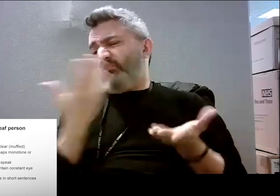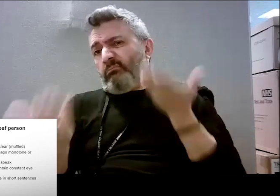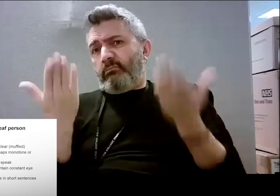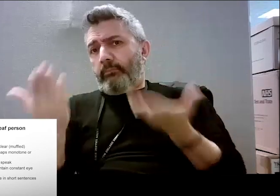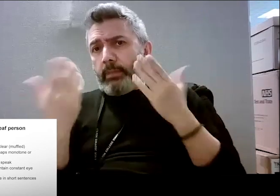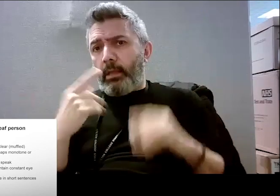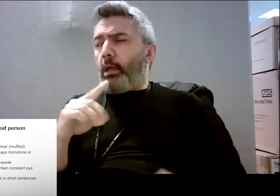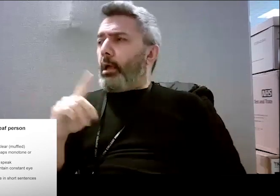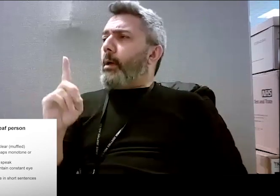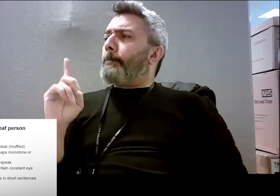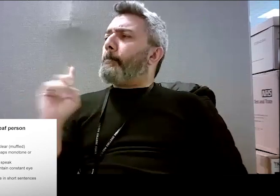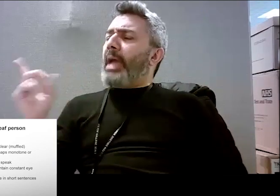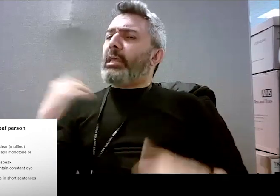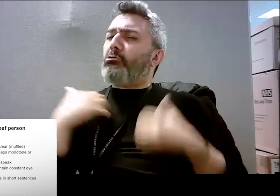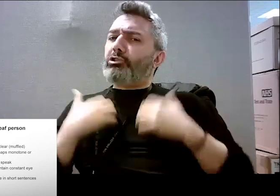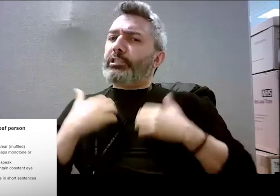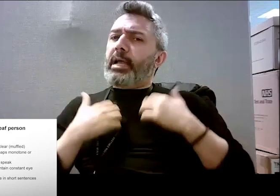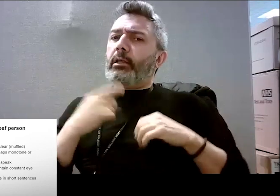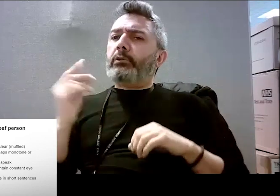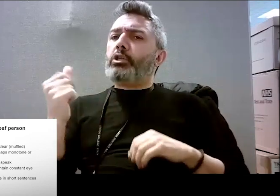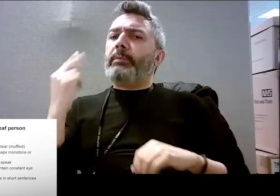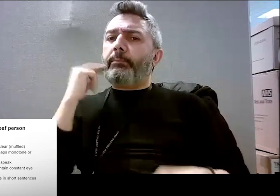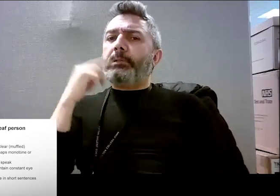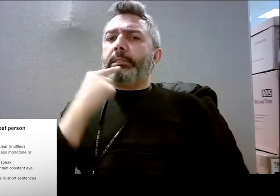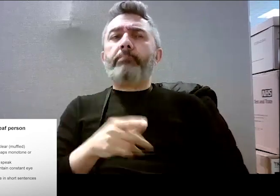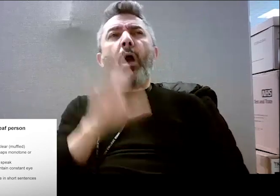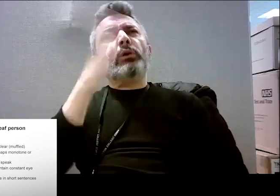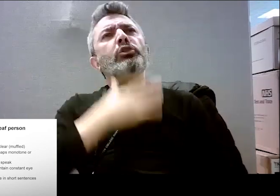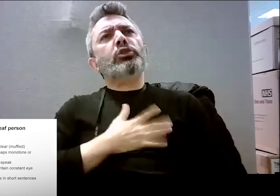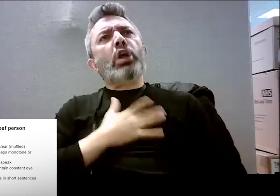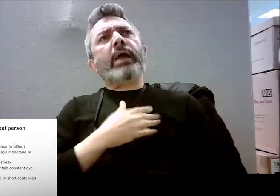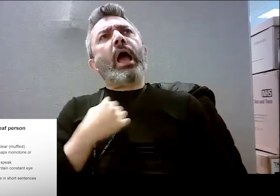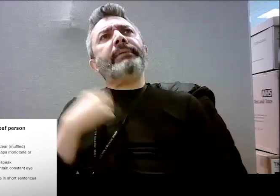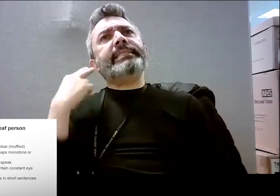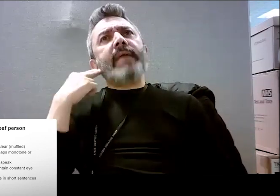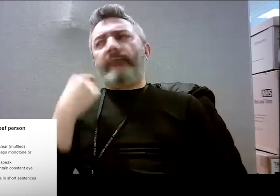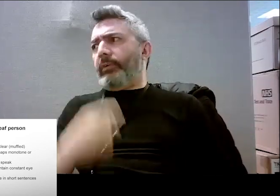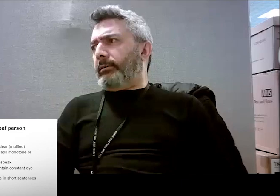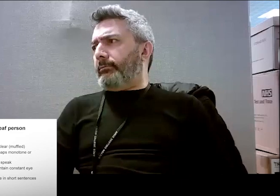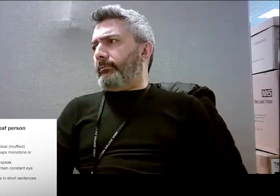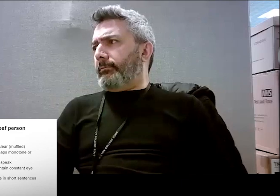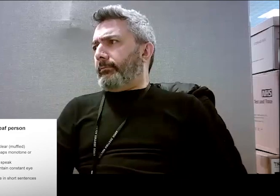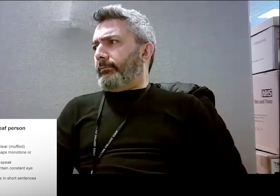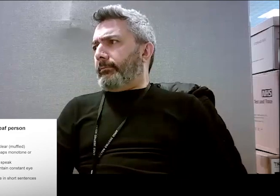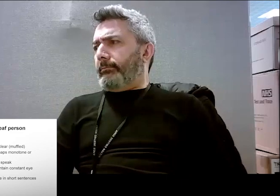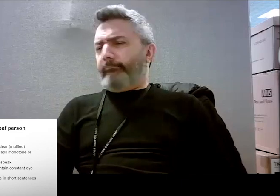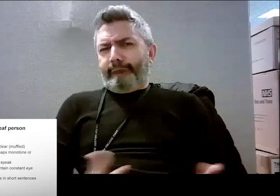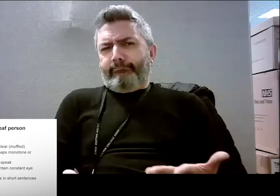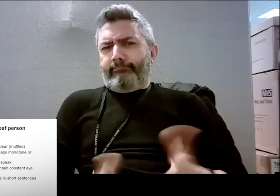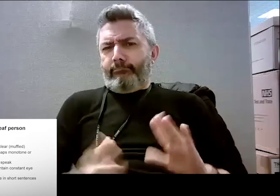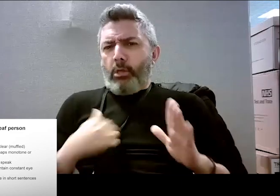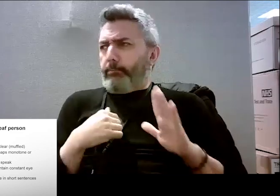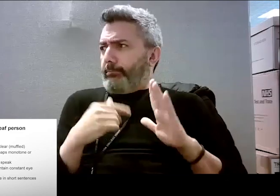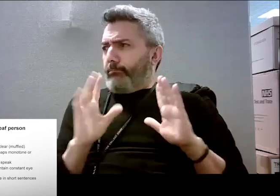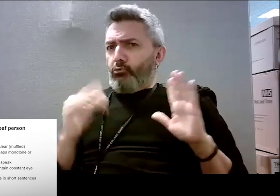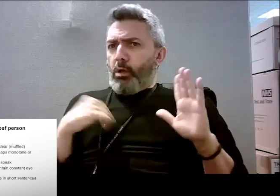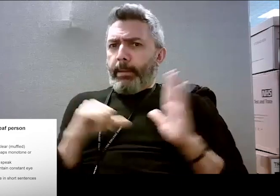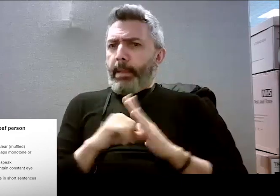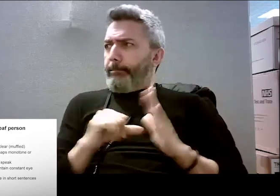Maybe they won't, depending on the situation. It's quite interesting. A lot of people say, I'm sorry, I'm deaf.